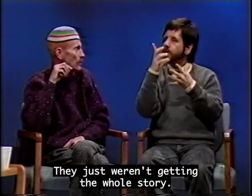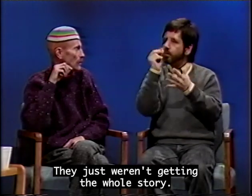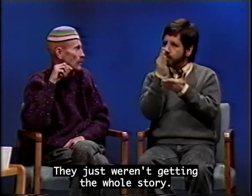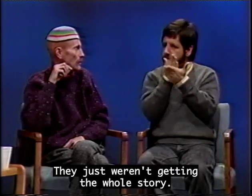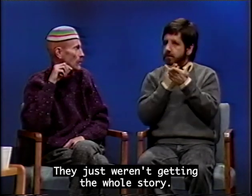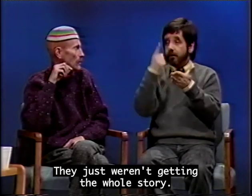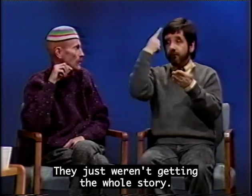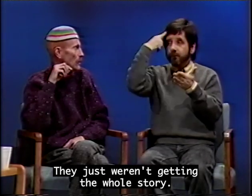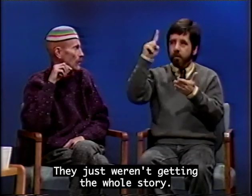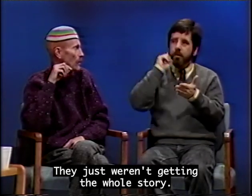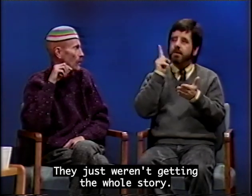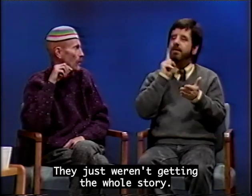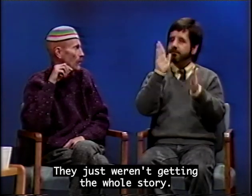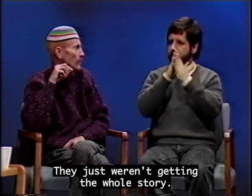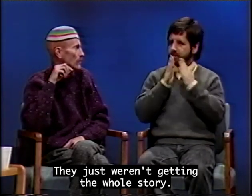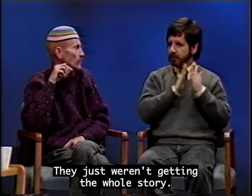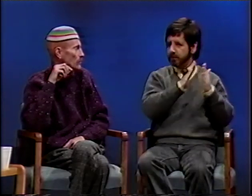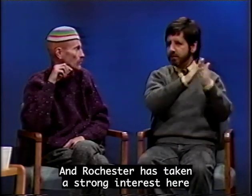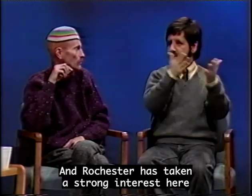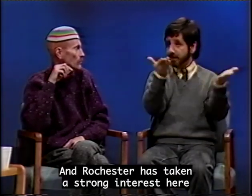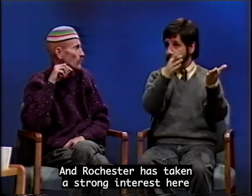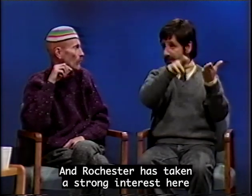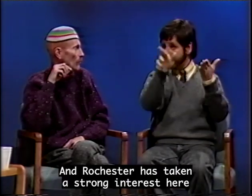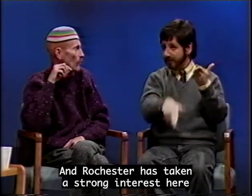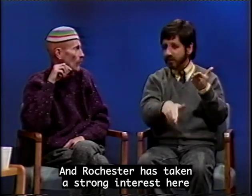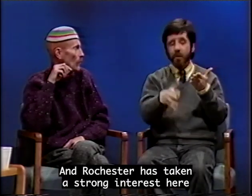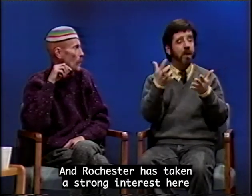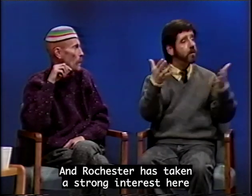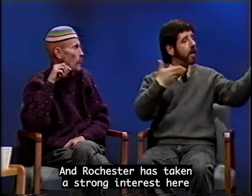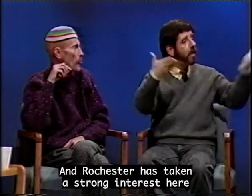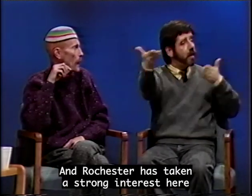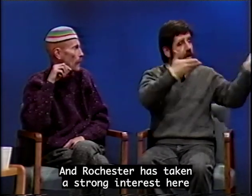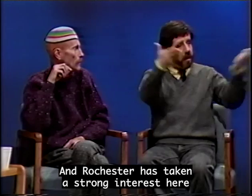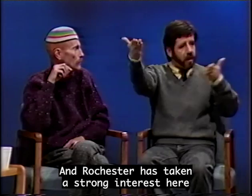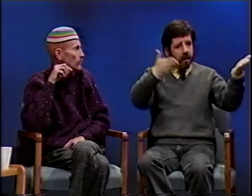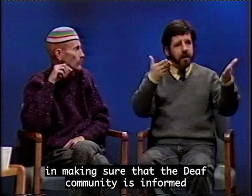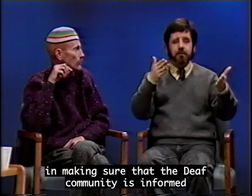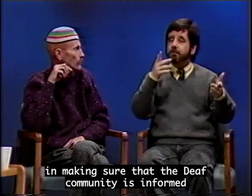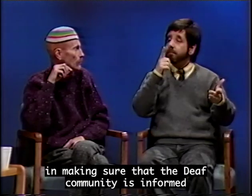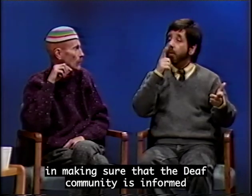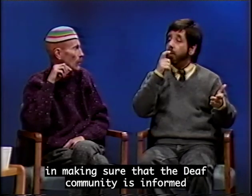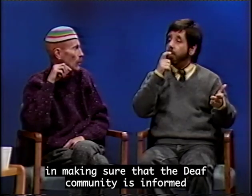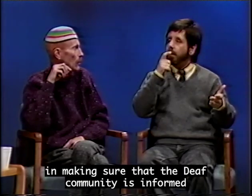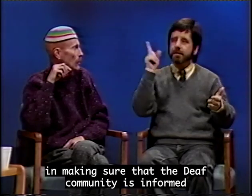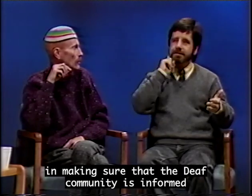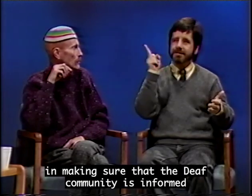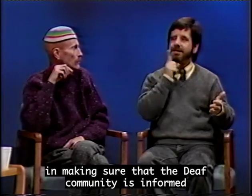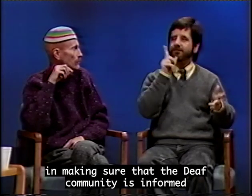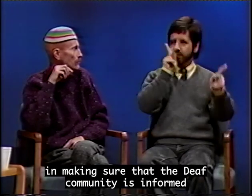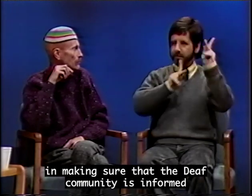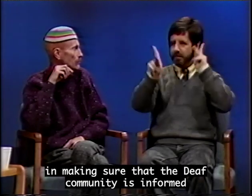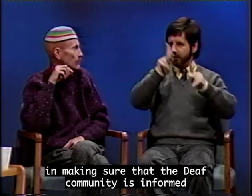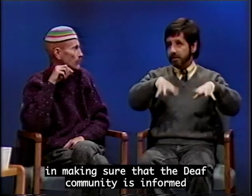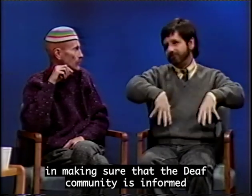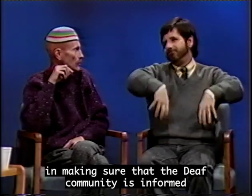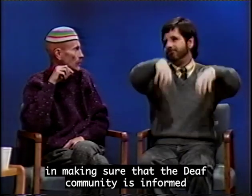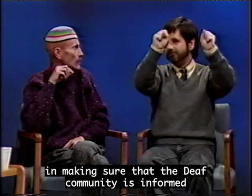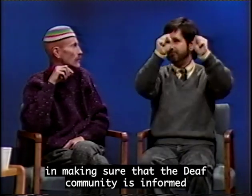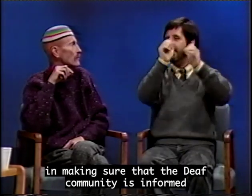getting the whole story. And Rochester's taken a strong interest here in making sure that the deaf community is informed.